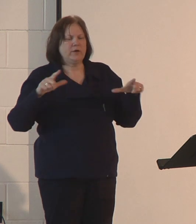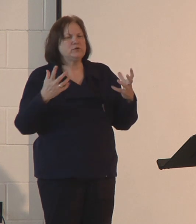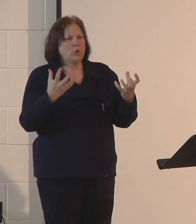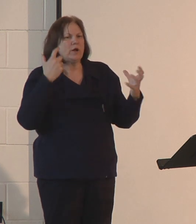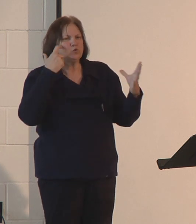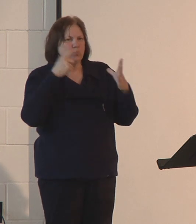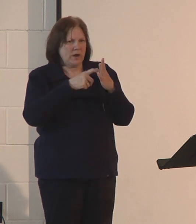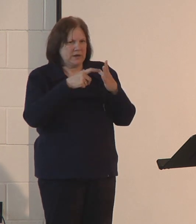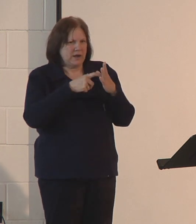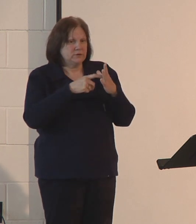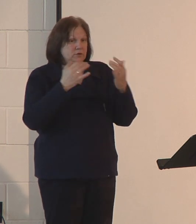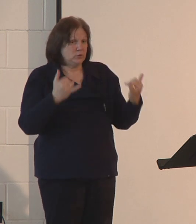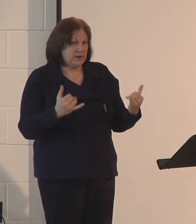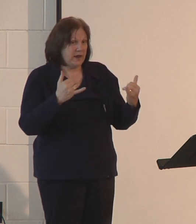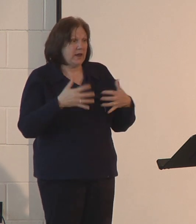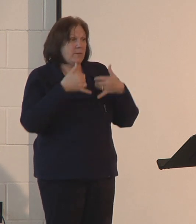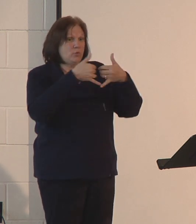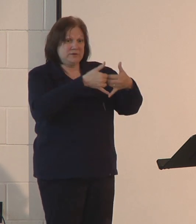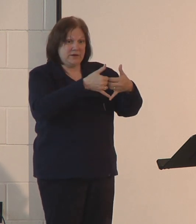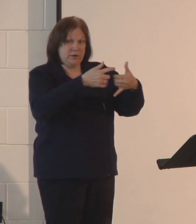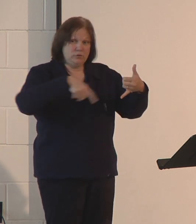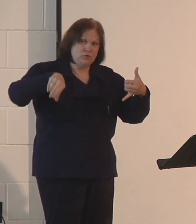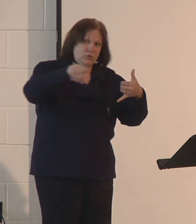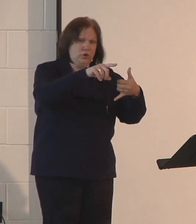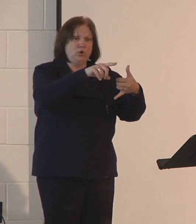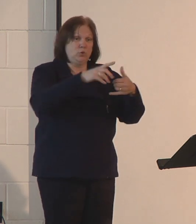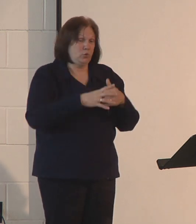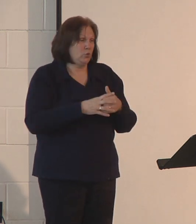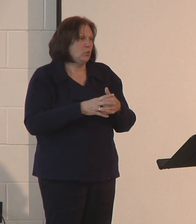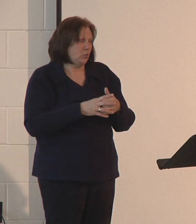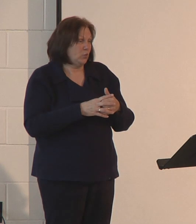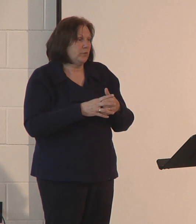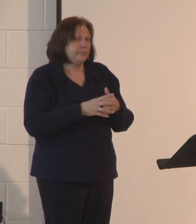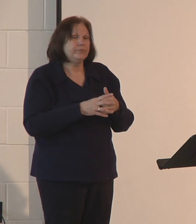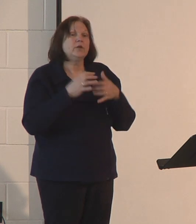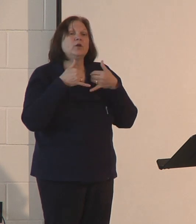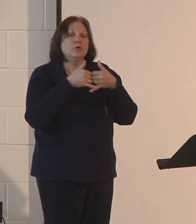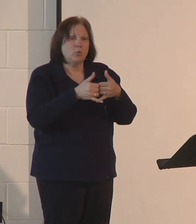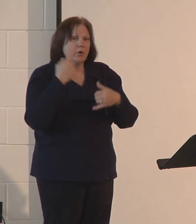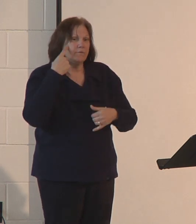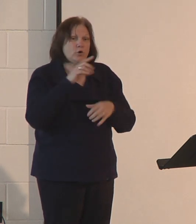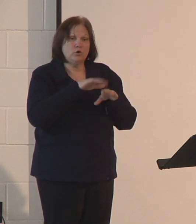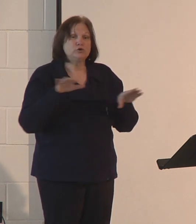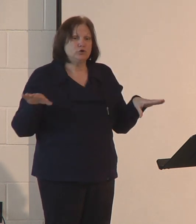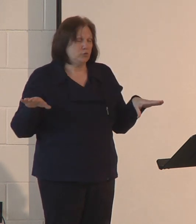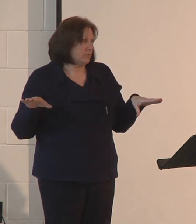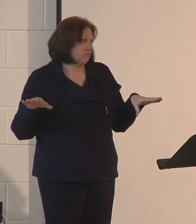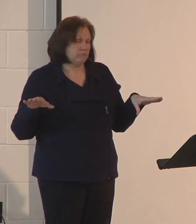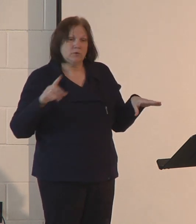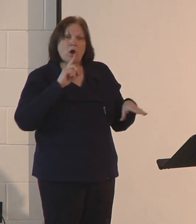So today, I'm presenting to you, to the award for your children who